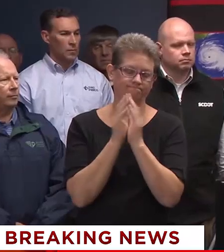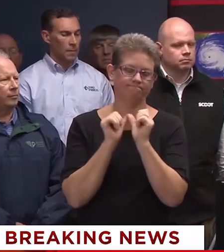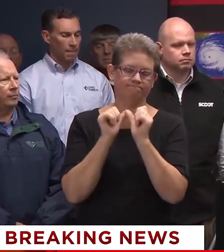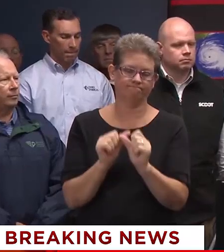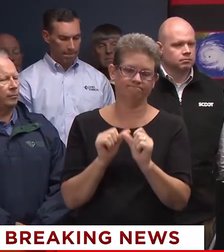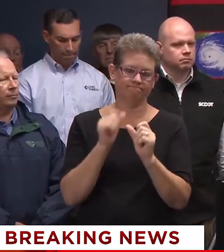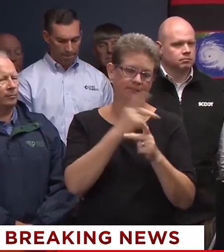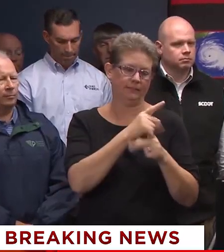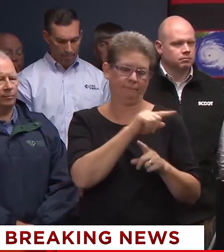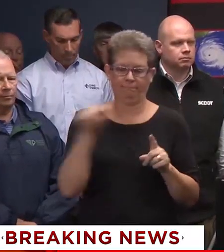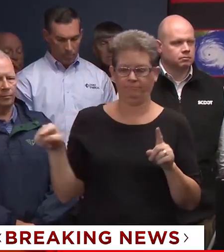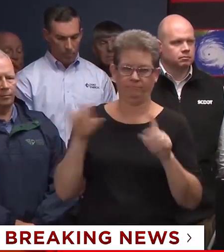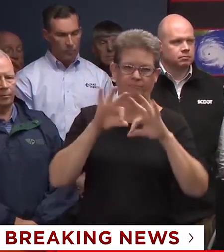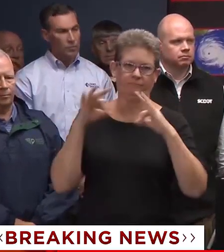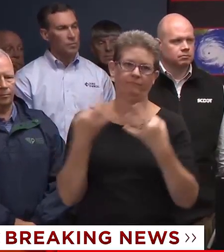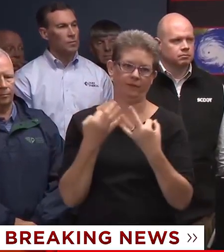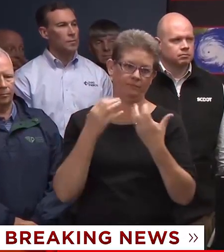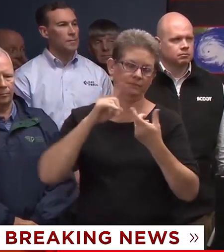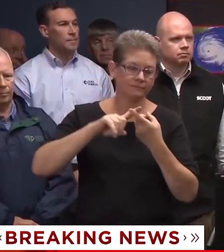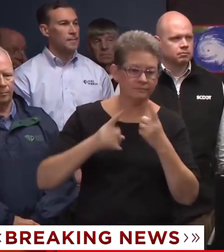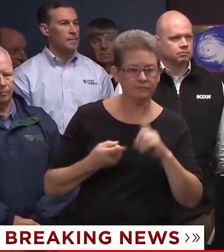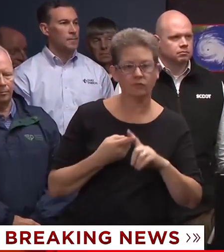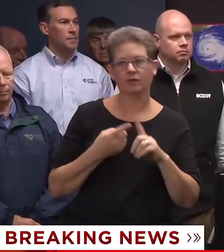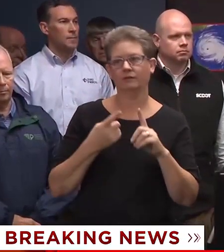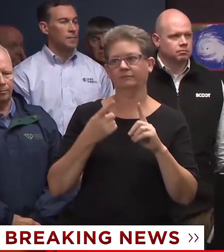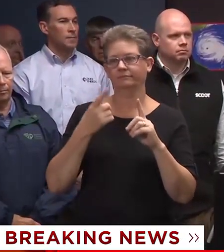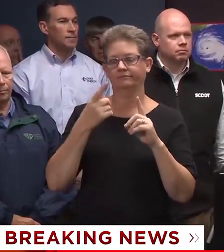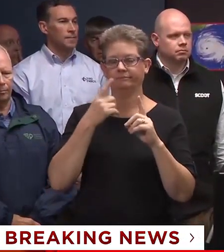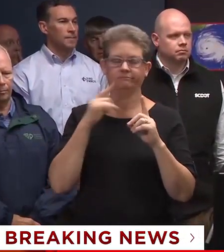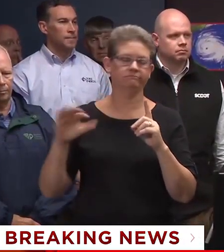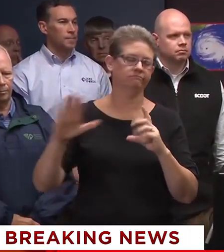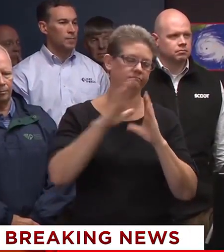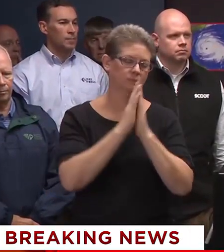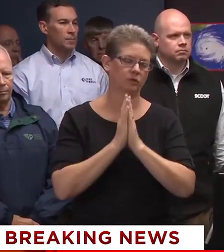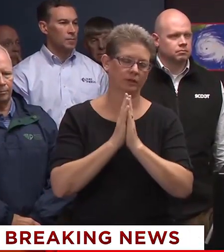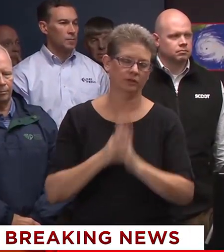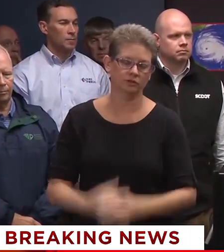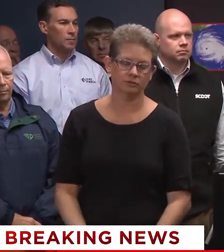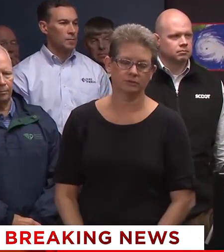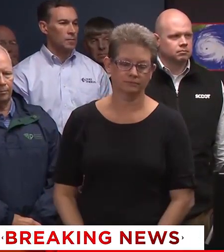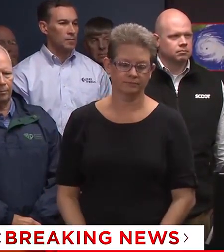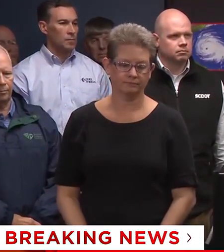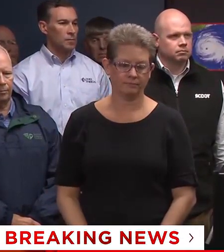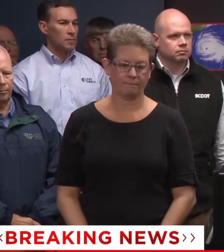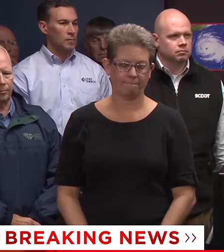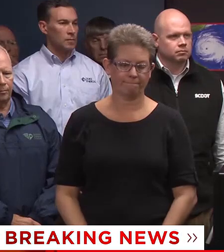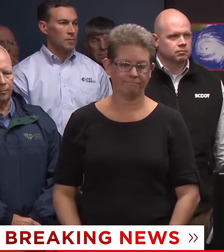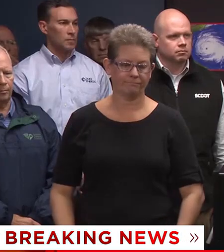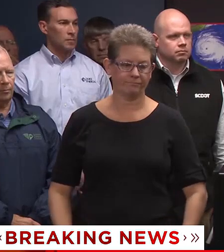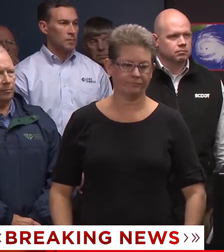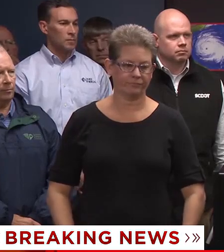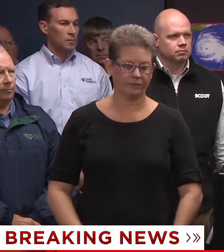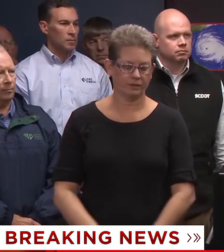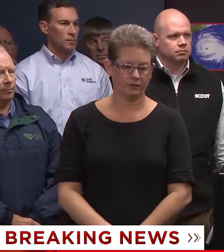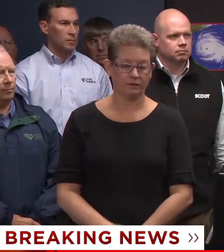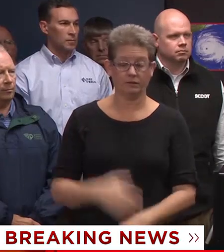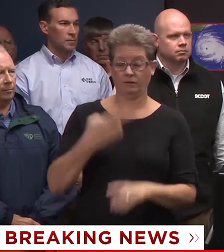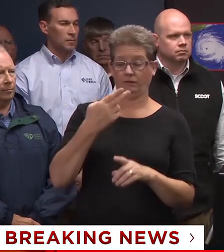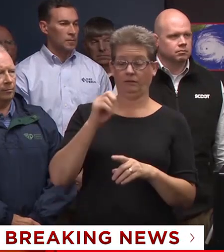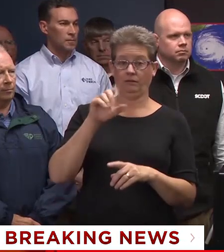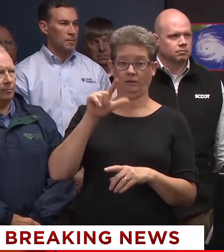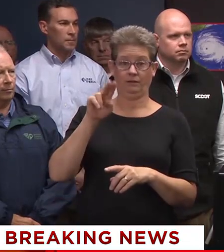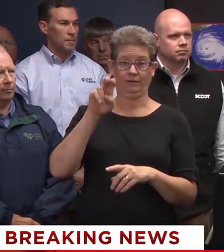of those families and friends in your prayers. This is, Helene